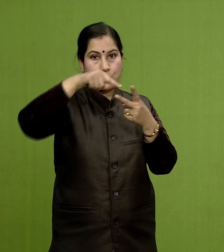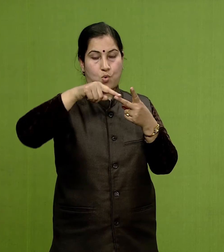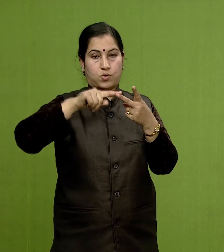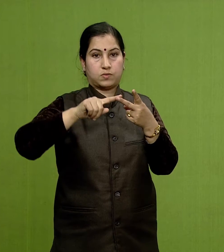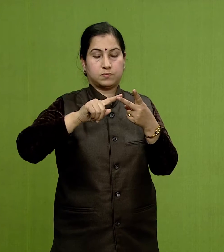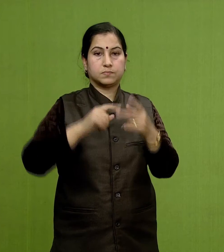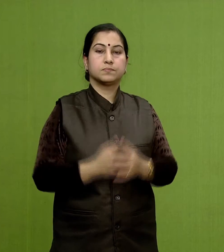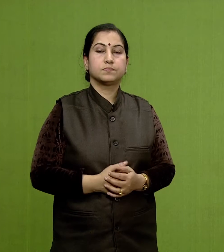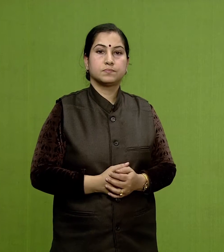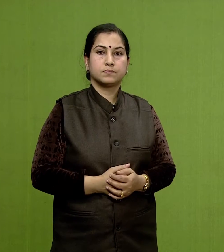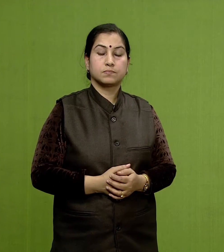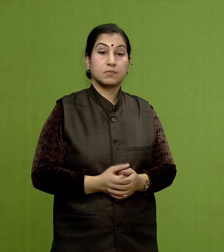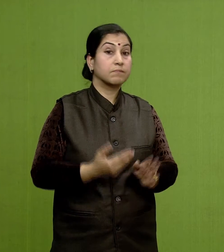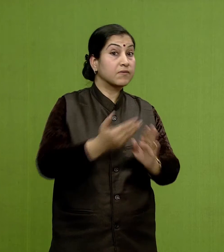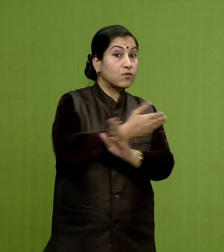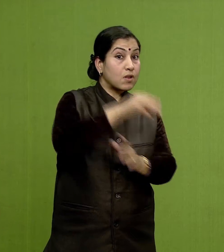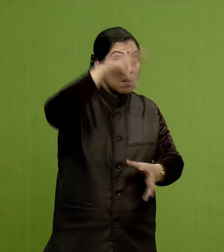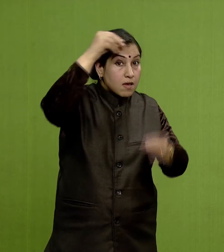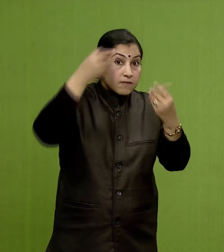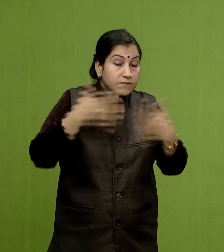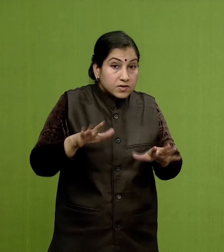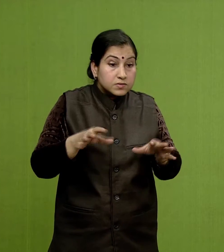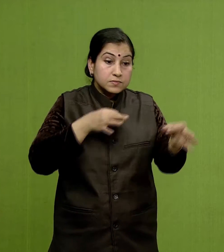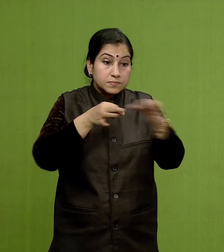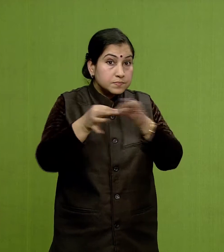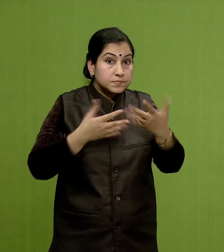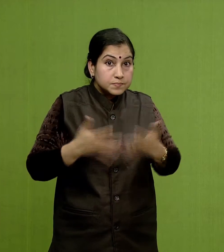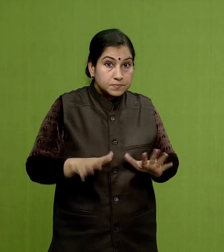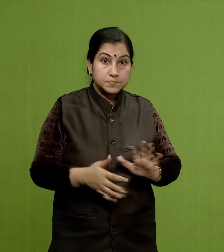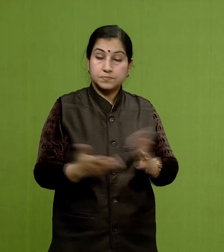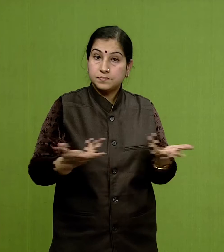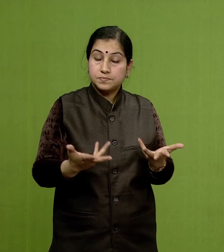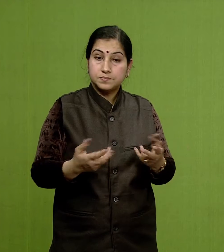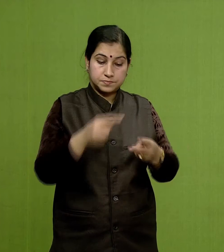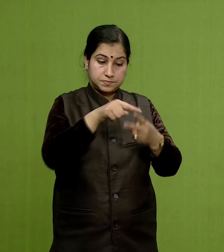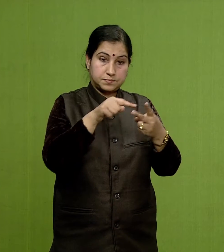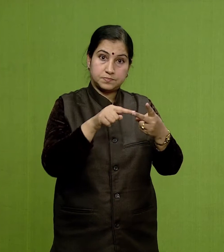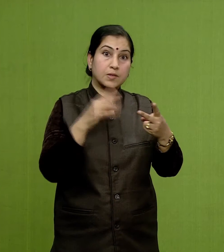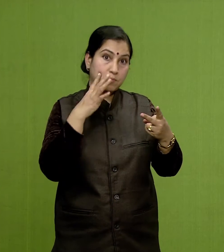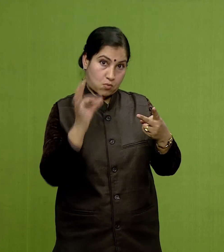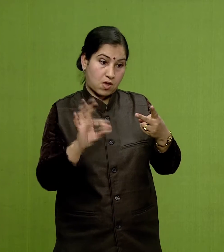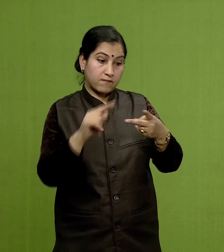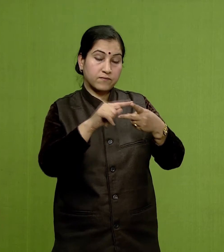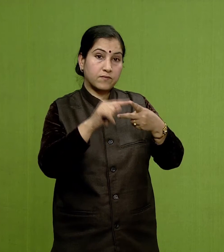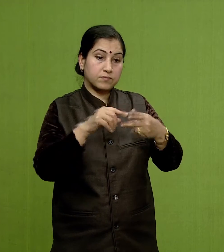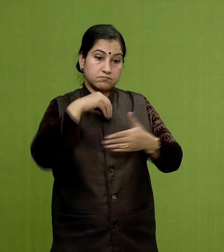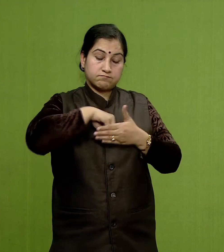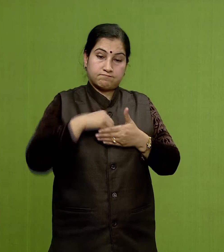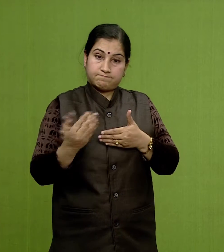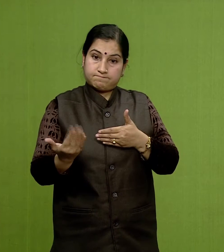We have already enumerated that maturation is unfolding of